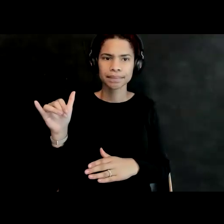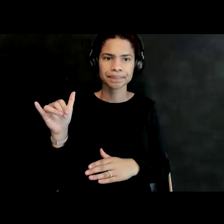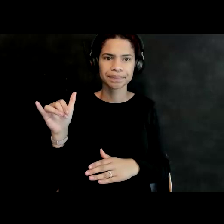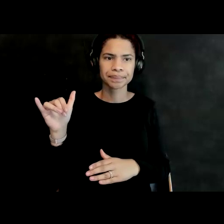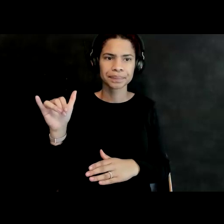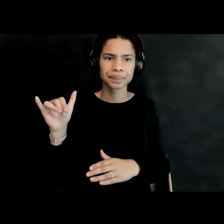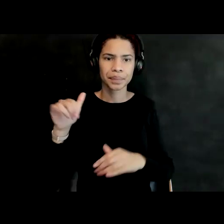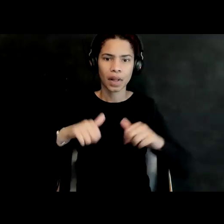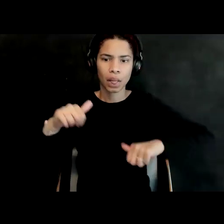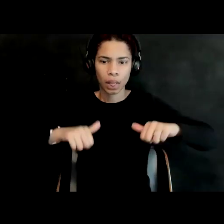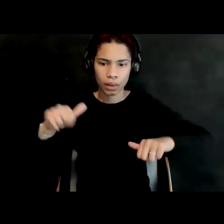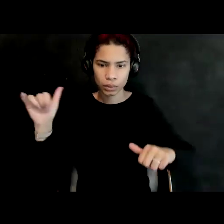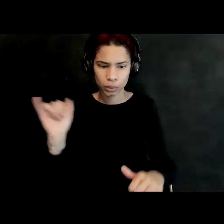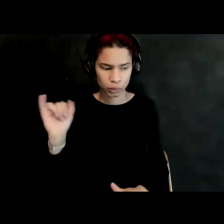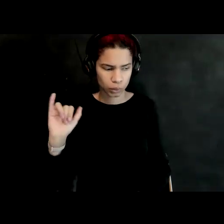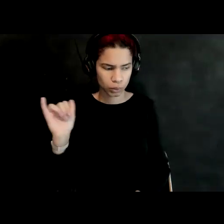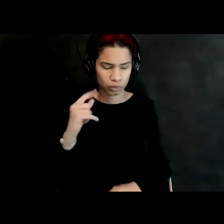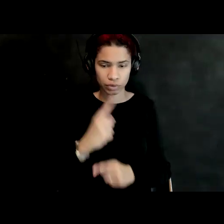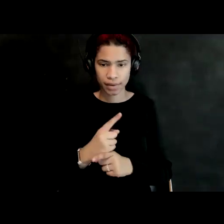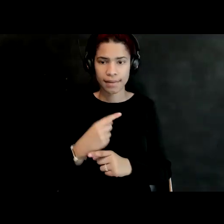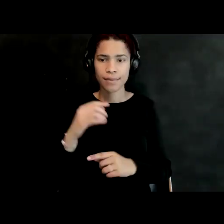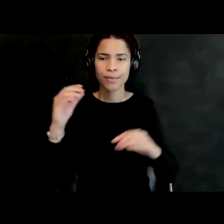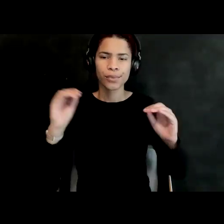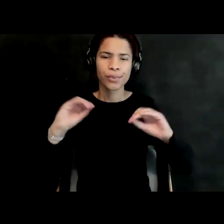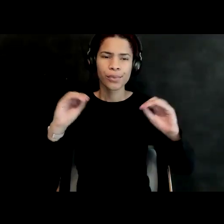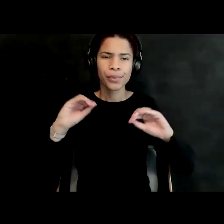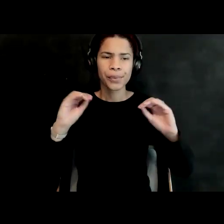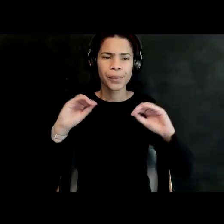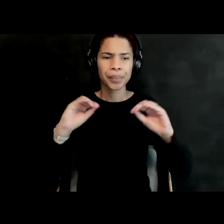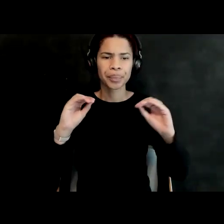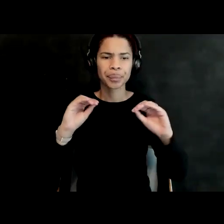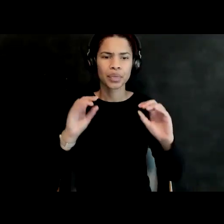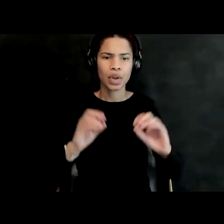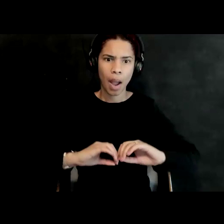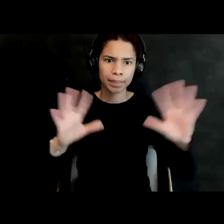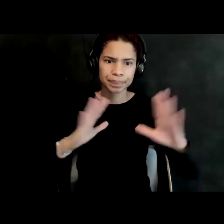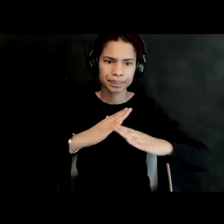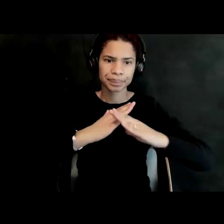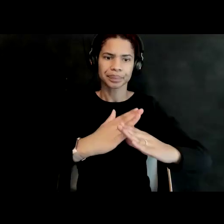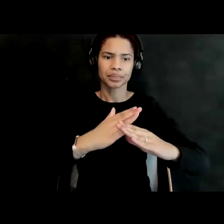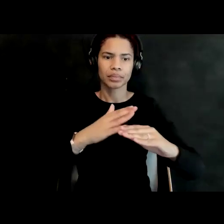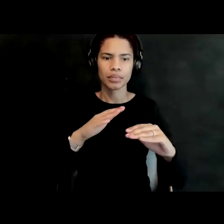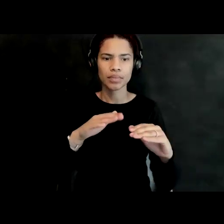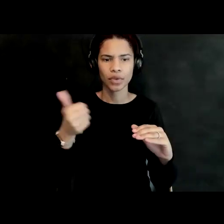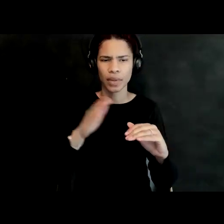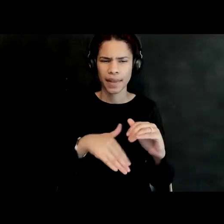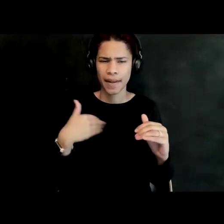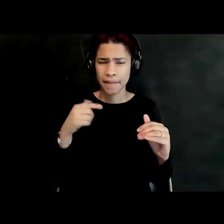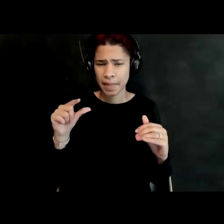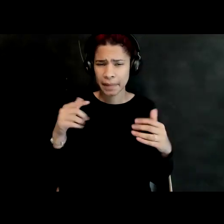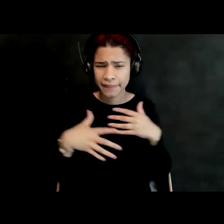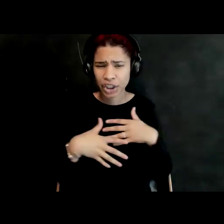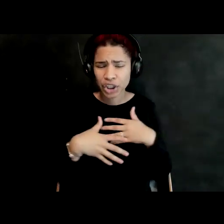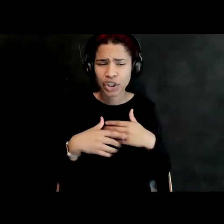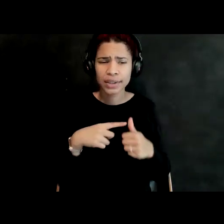of the hesitation also, right? There's not any sort of obvious obstacle other than there's a little fear, there's a